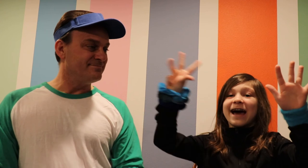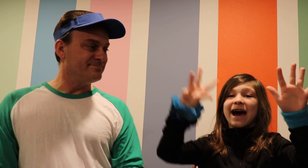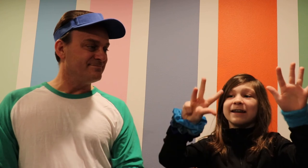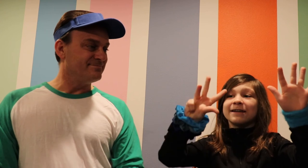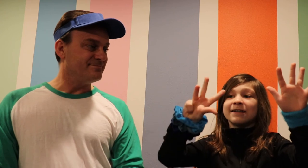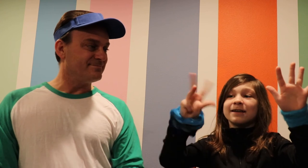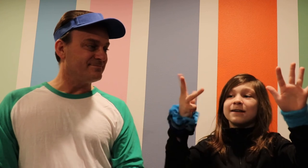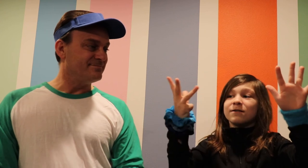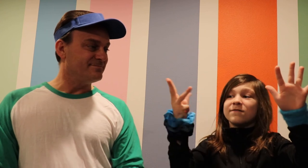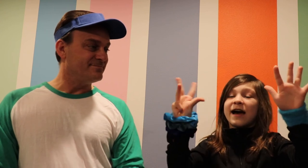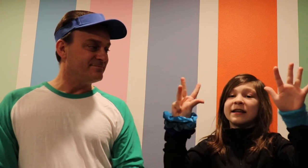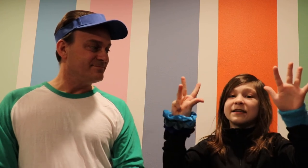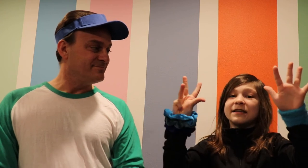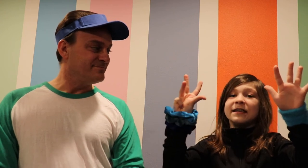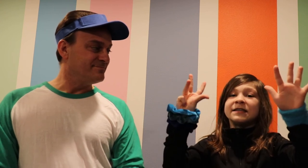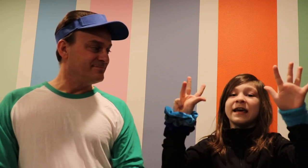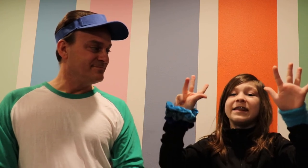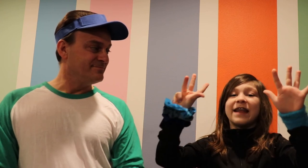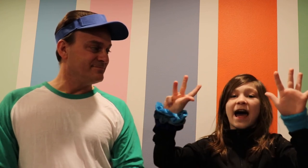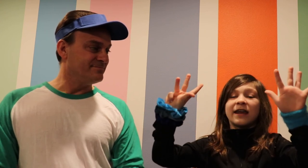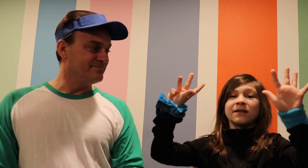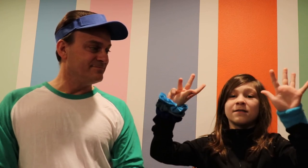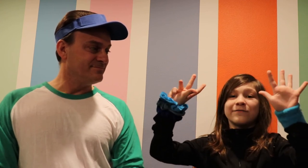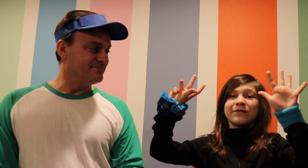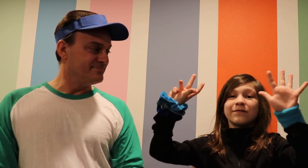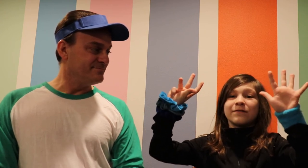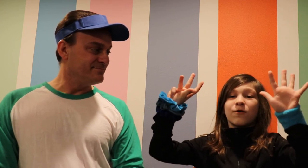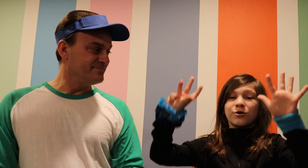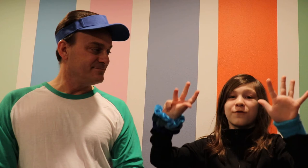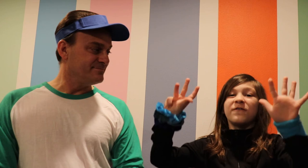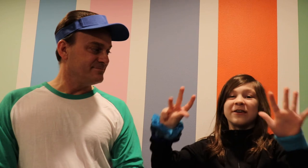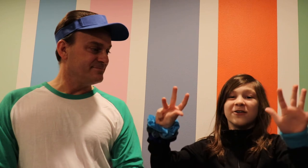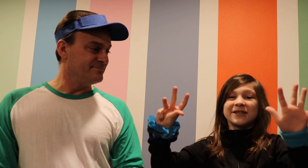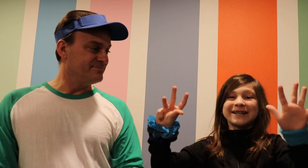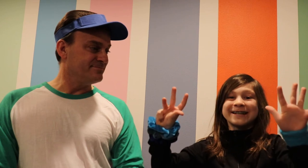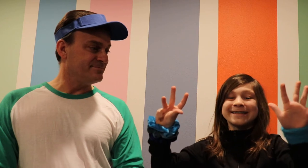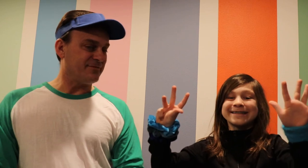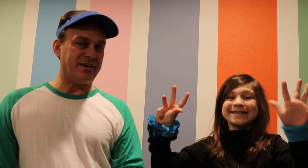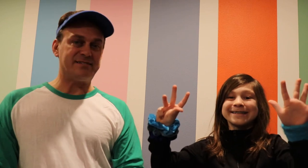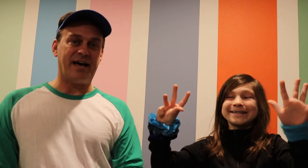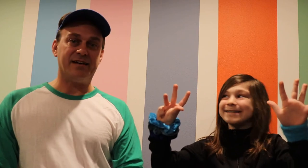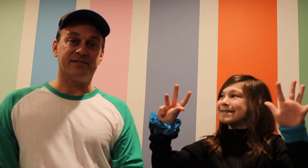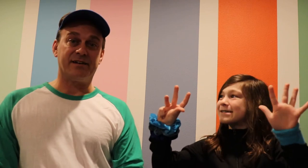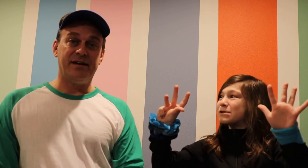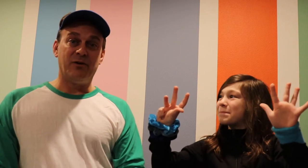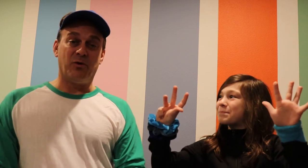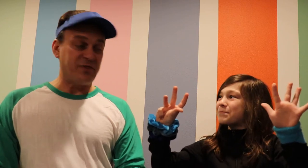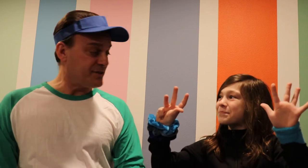6, 7, 8, 9. That is 9. On your fingers. Fantastic. Well, thanks so